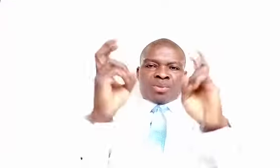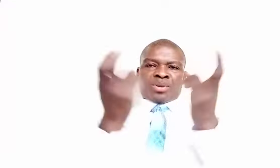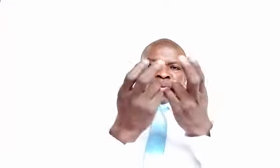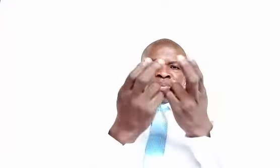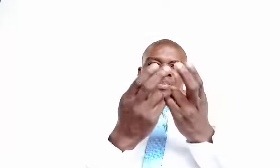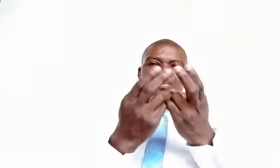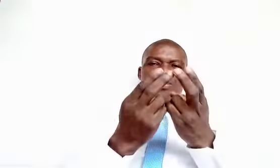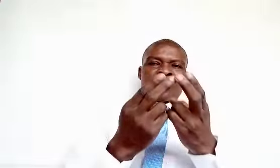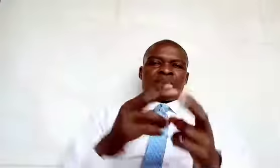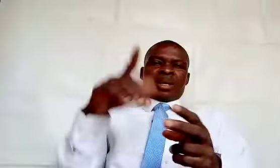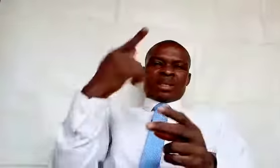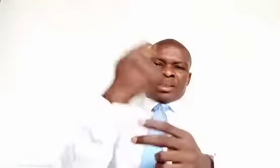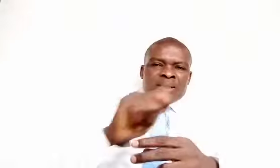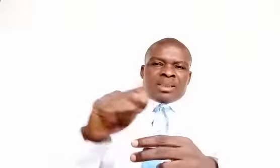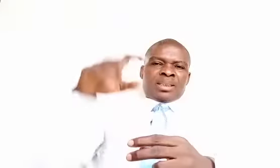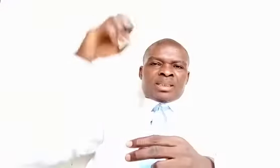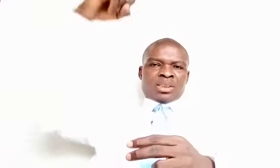The solar system.